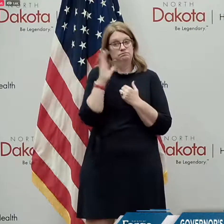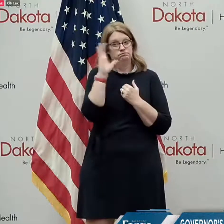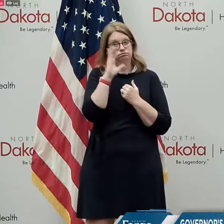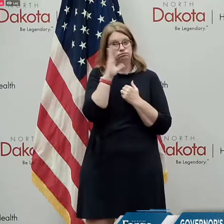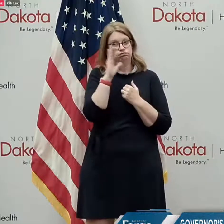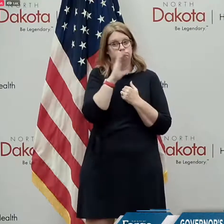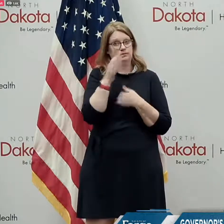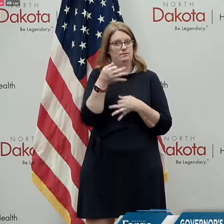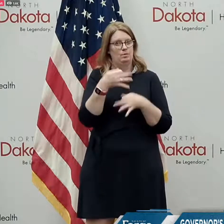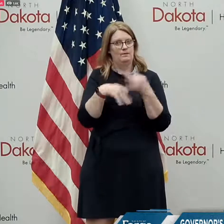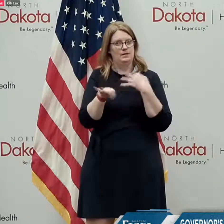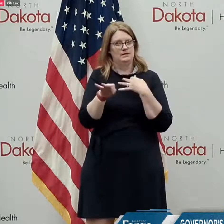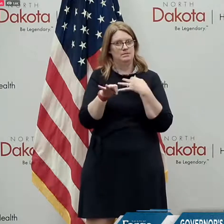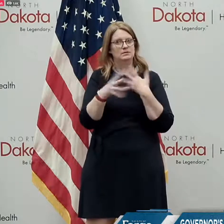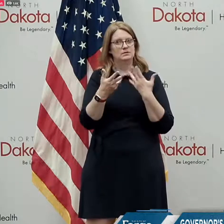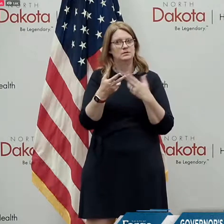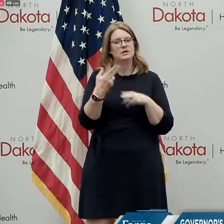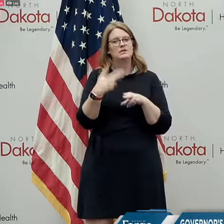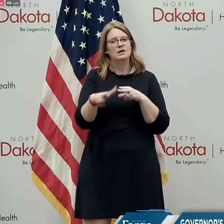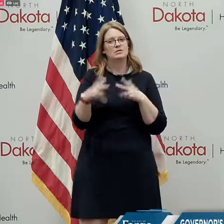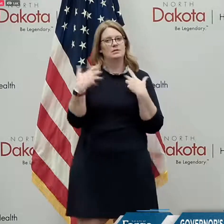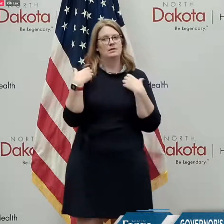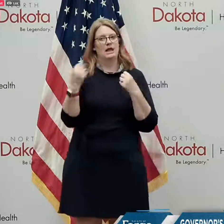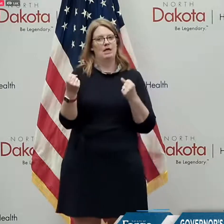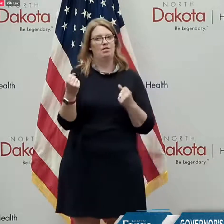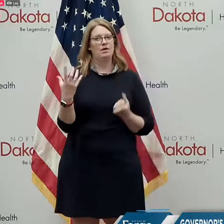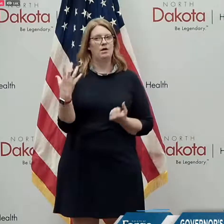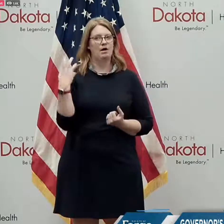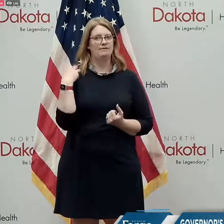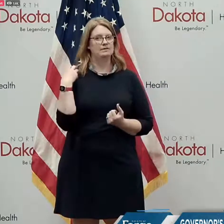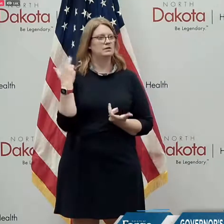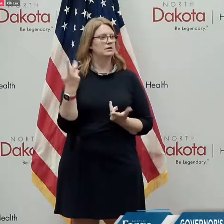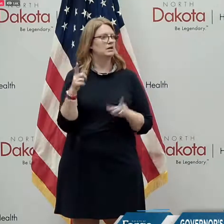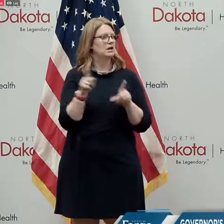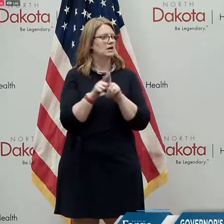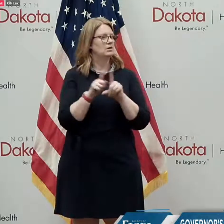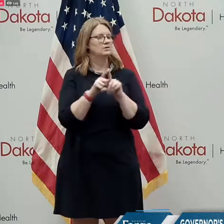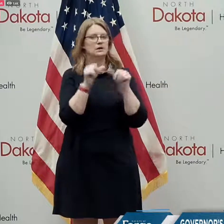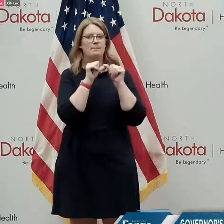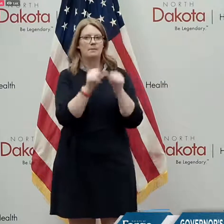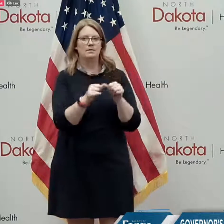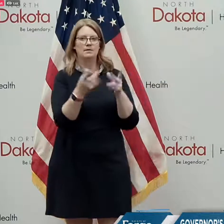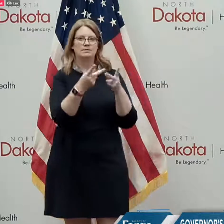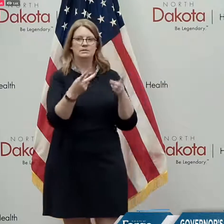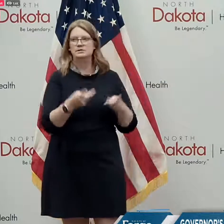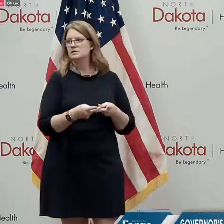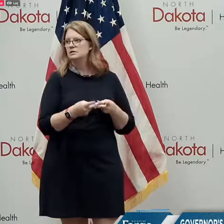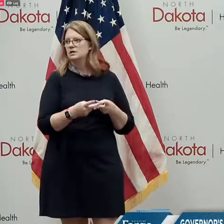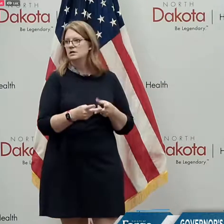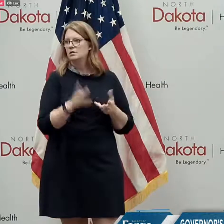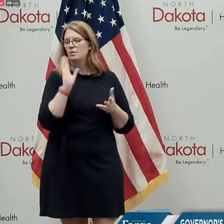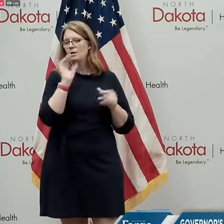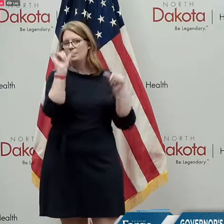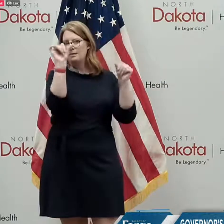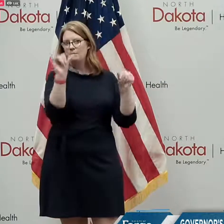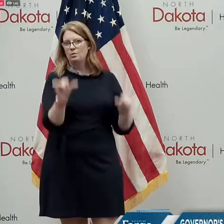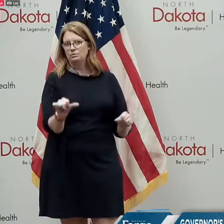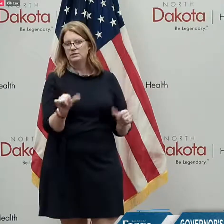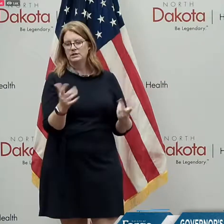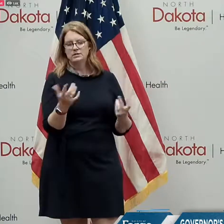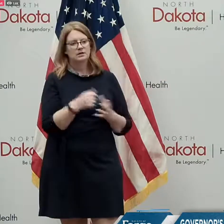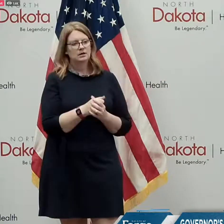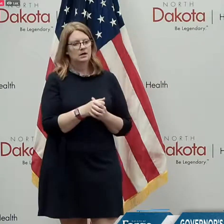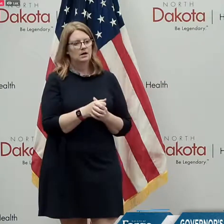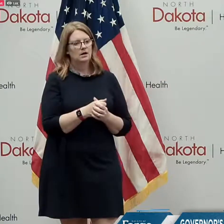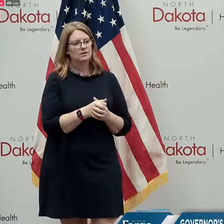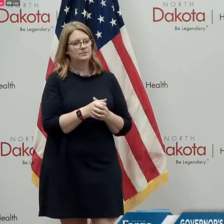for a replacement for the interim health officer, and a permanent position will be posted soon. With that, I want to say